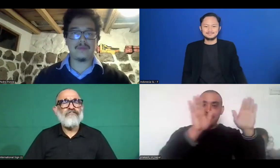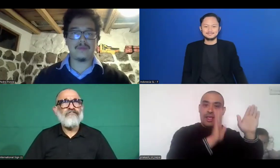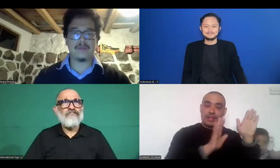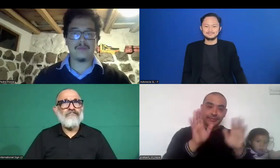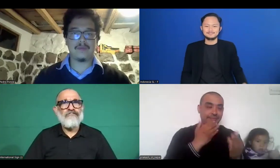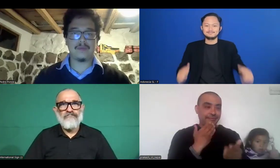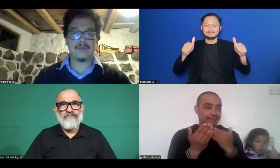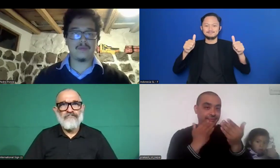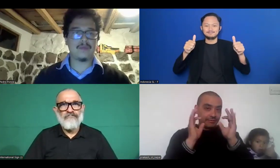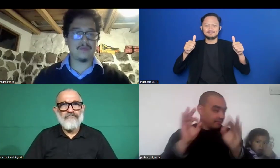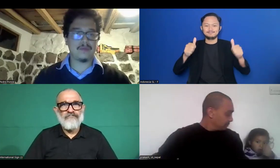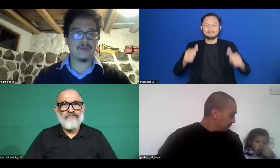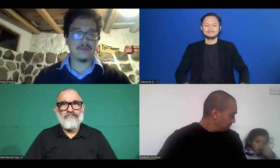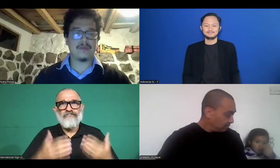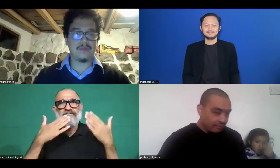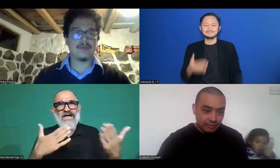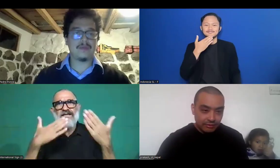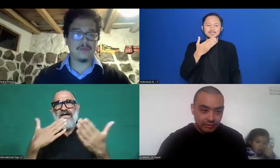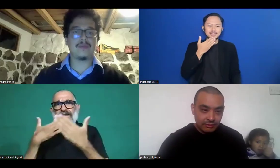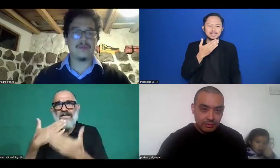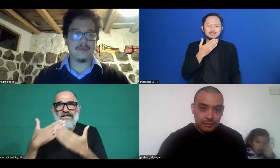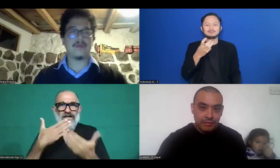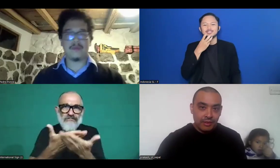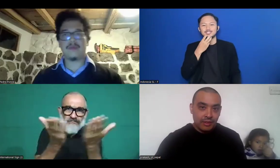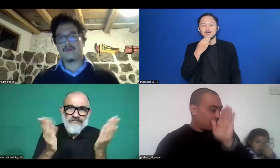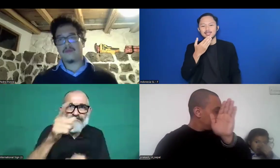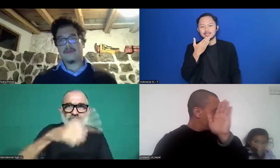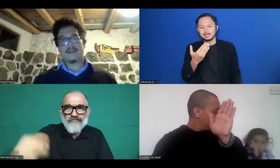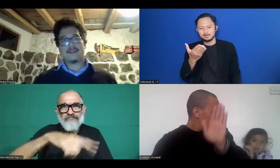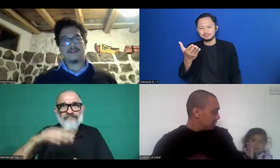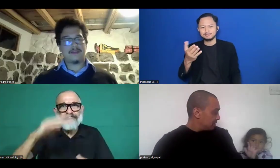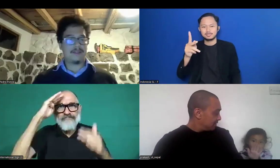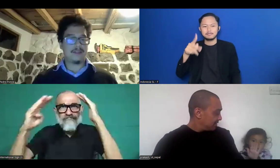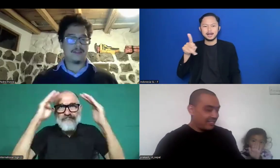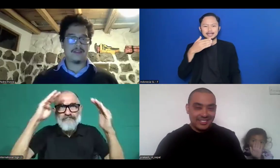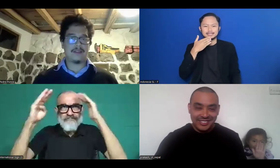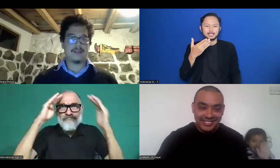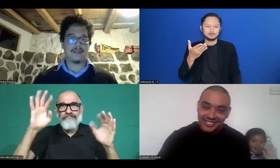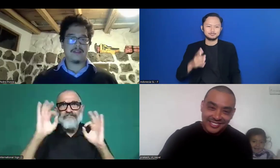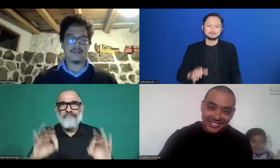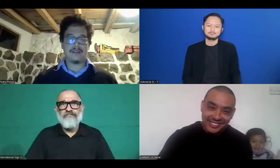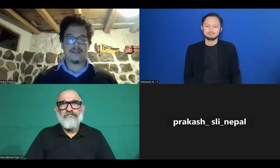you. Thank you very much. Thank you. Thank you, everyone.